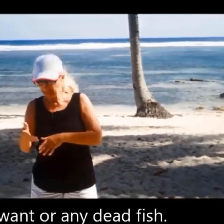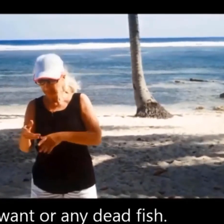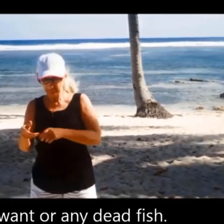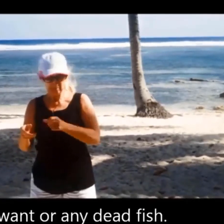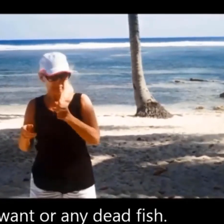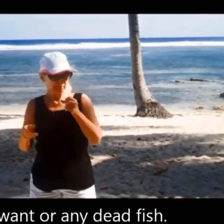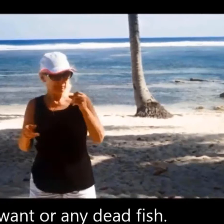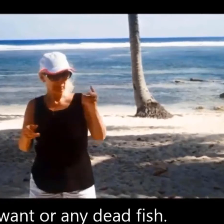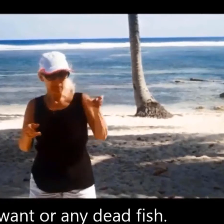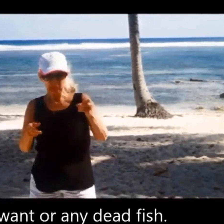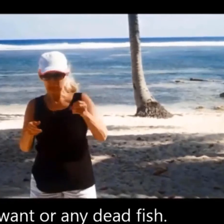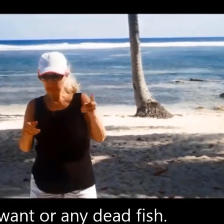any dead fish.